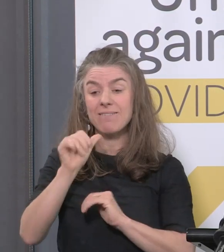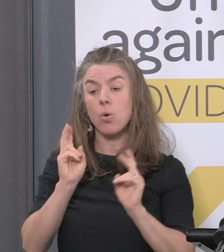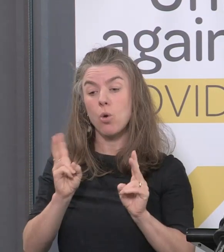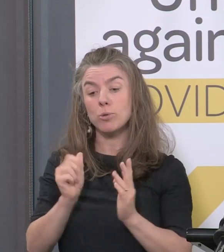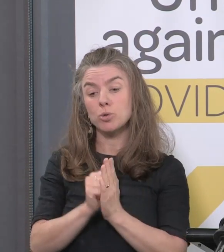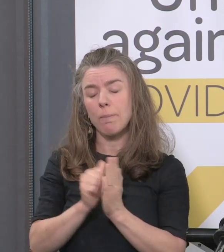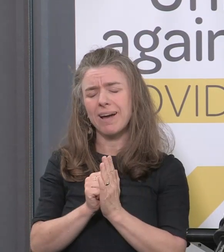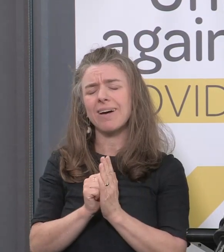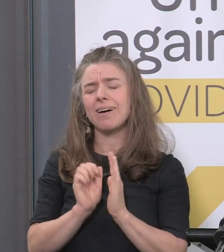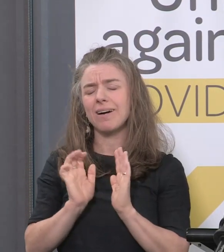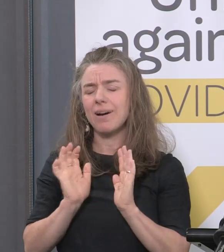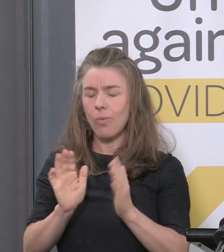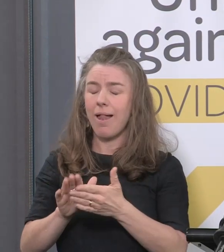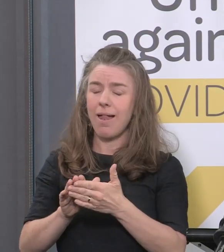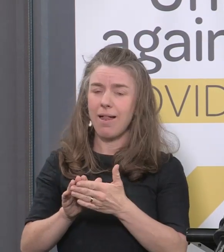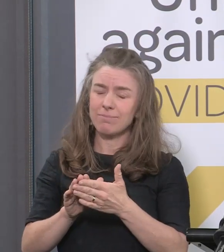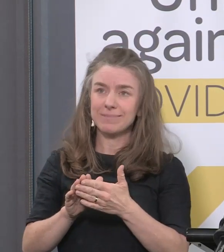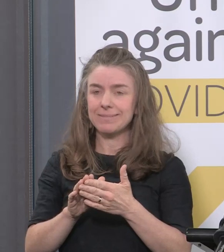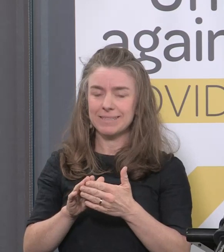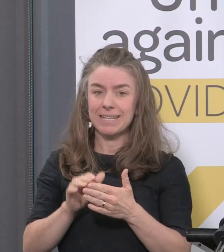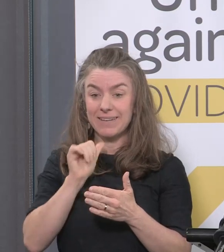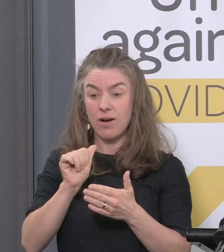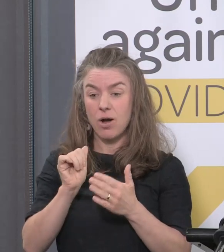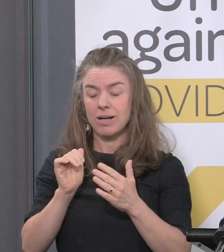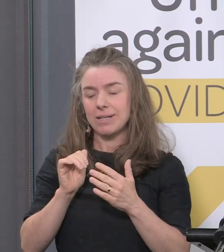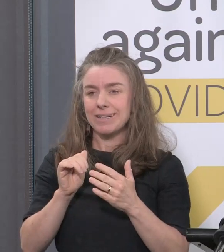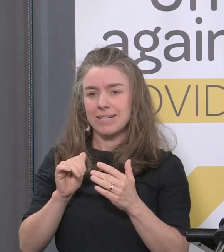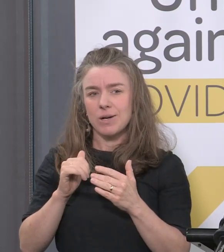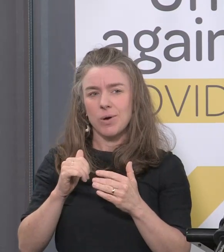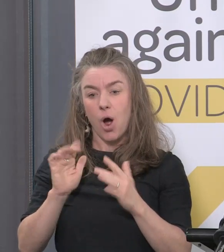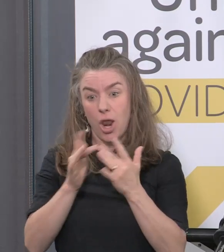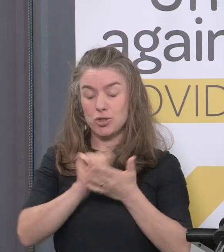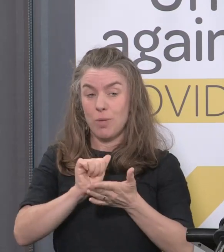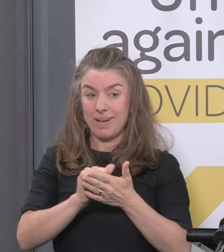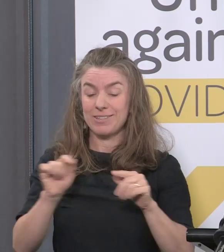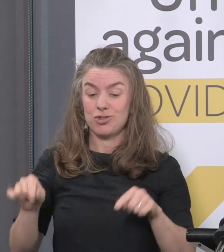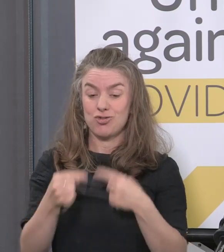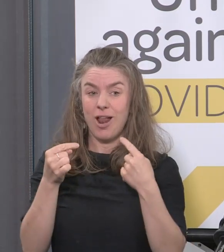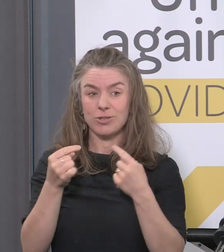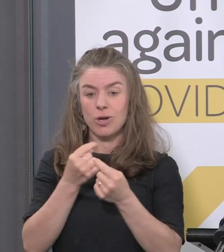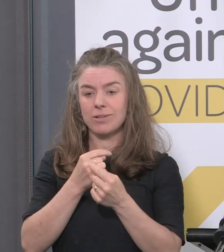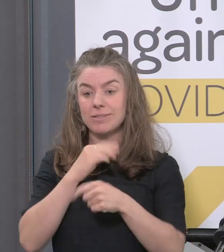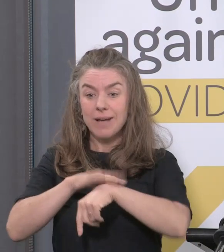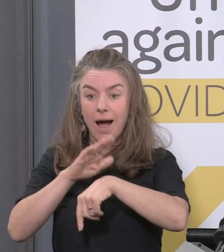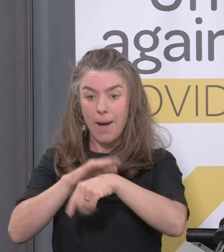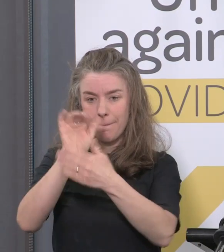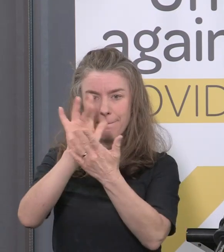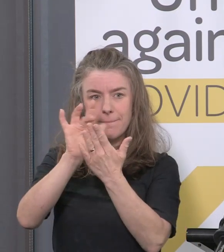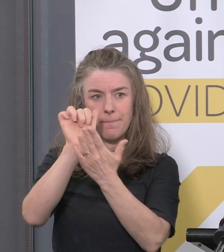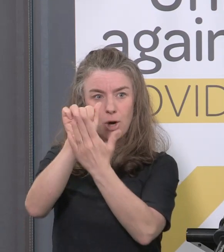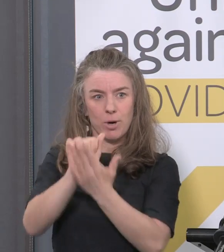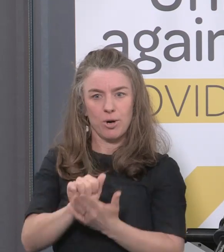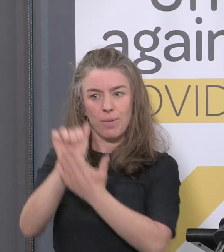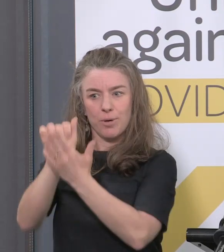has also been challenged in regards to the number of slots available. Key thing is